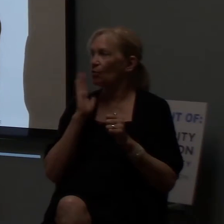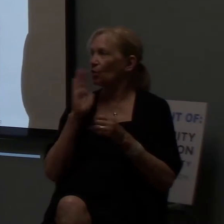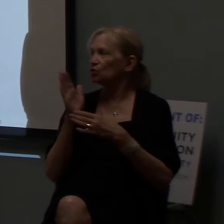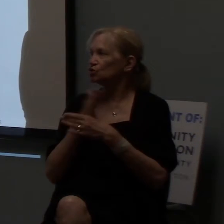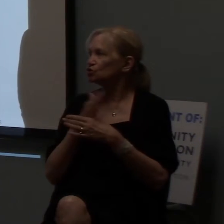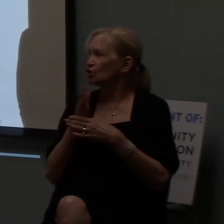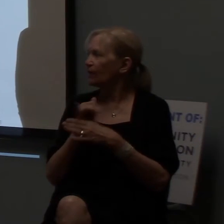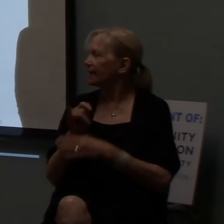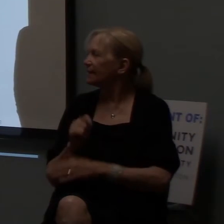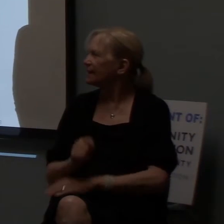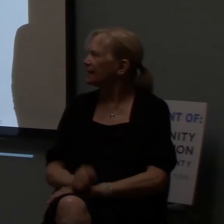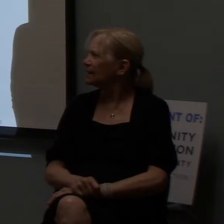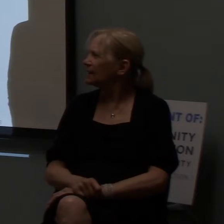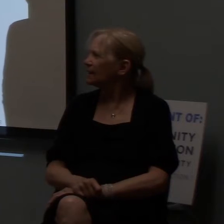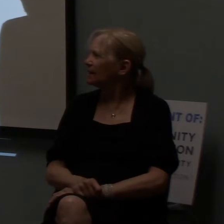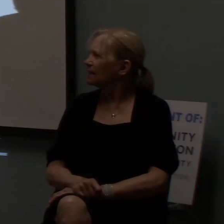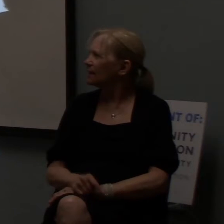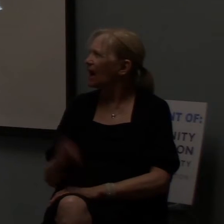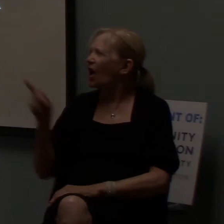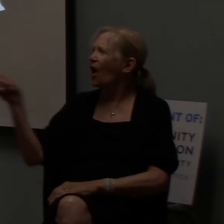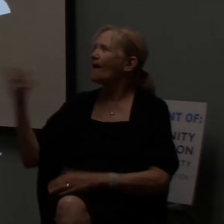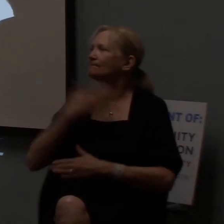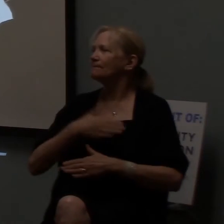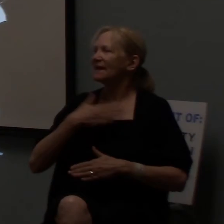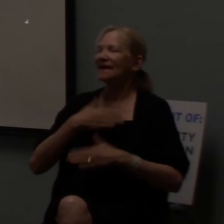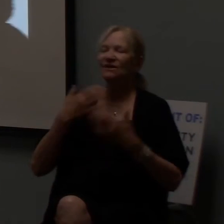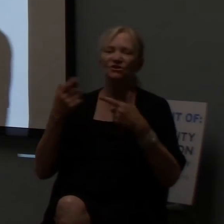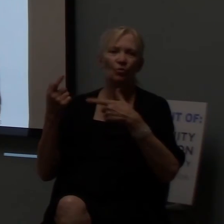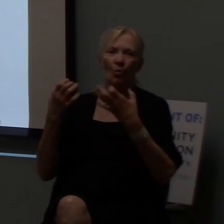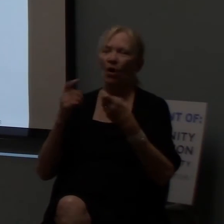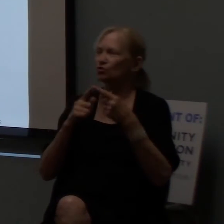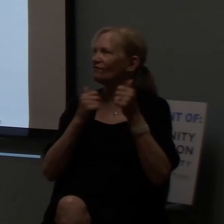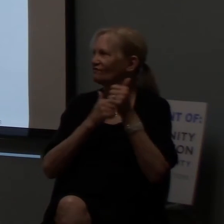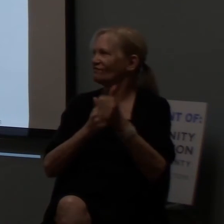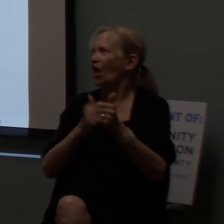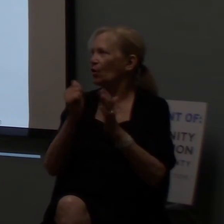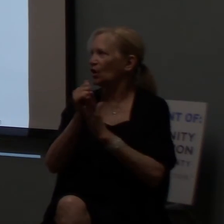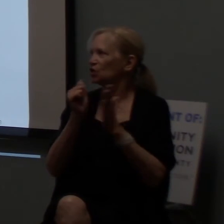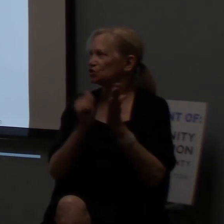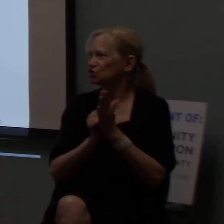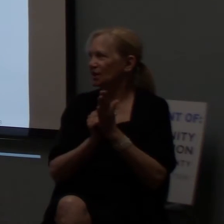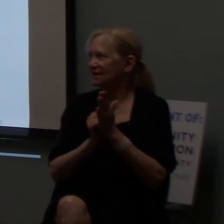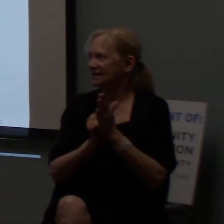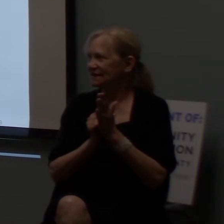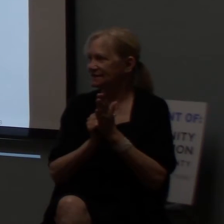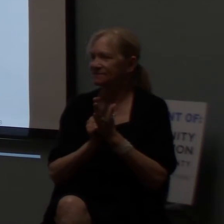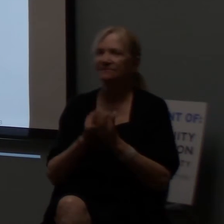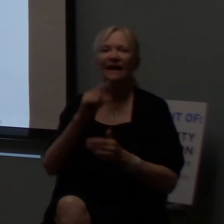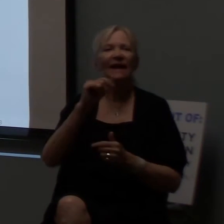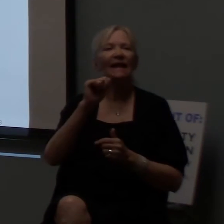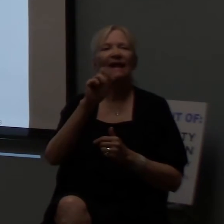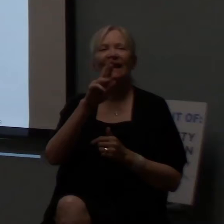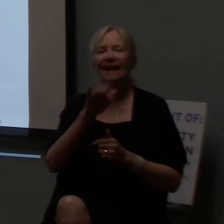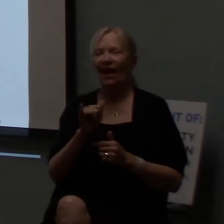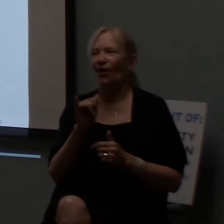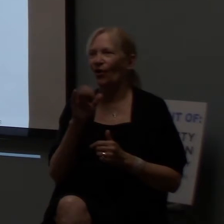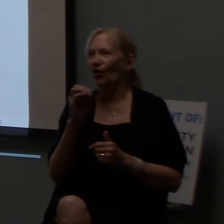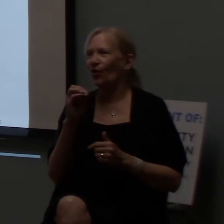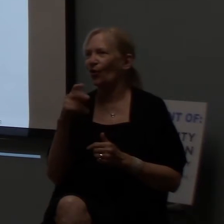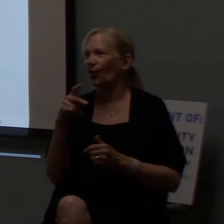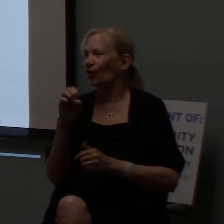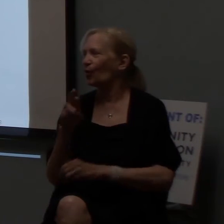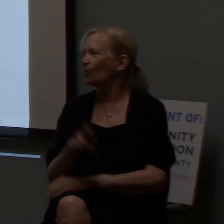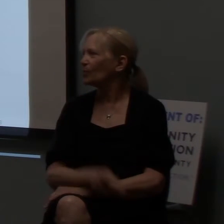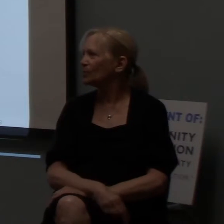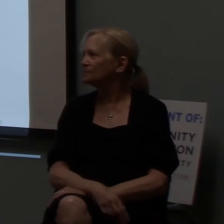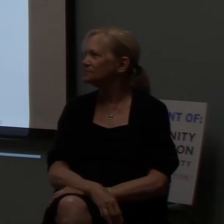when I do. Can we follow the agenda? Yeah, I'd like to follow the agenda, which is Gary Cooper next, and then we're open for Oh, I'm sorry, I normal forgot